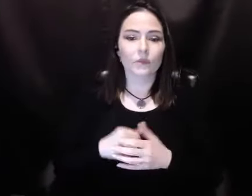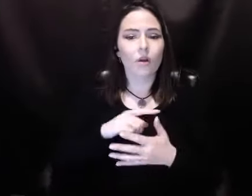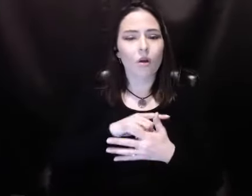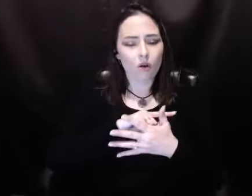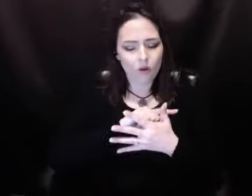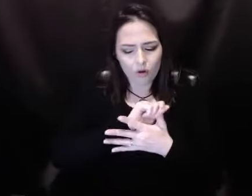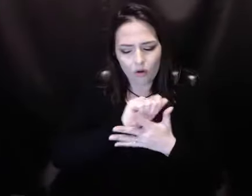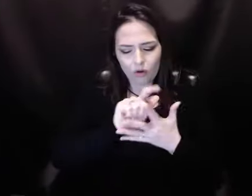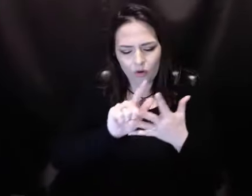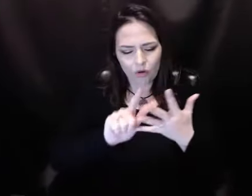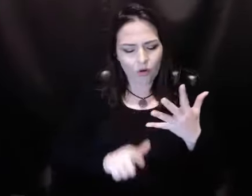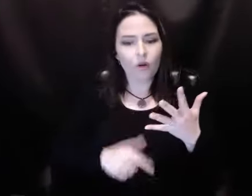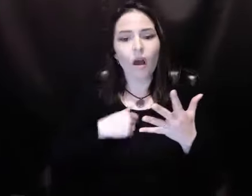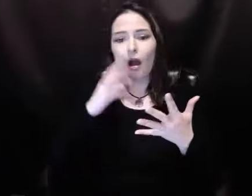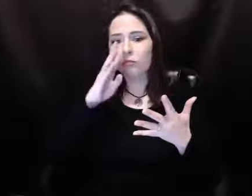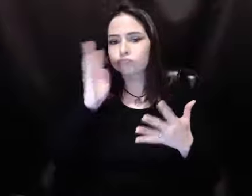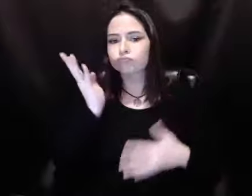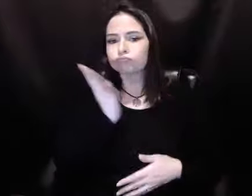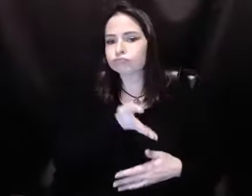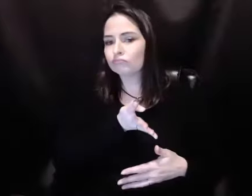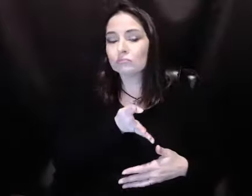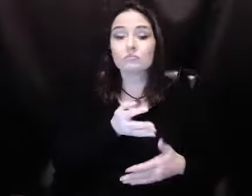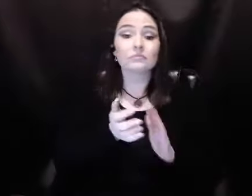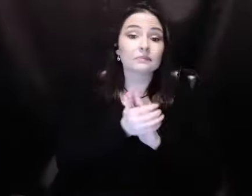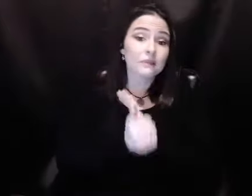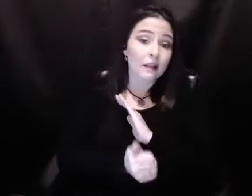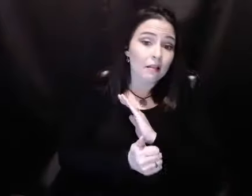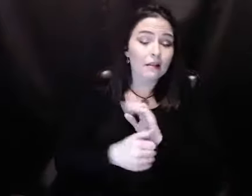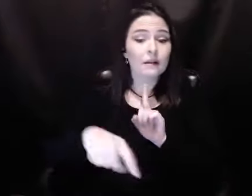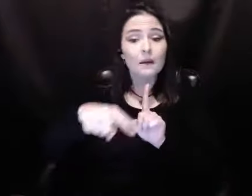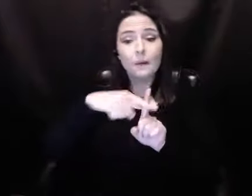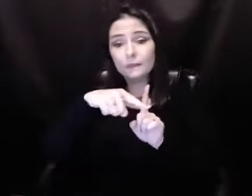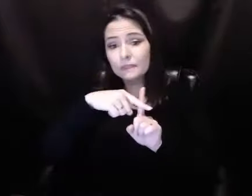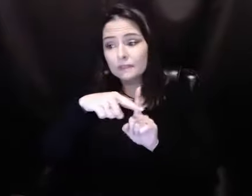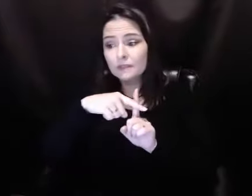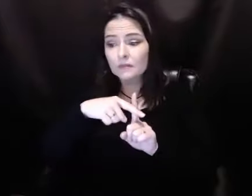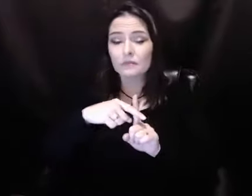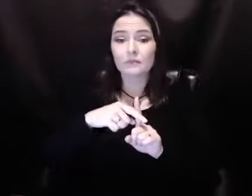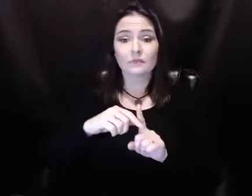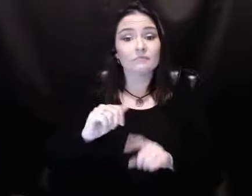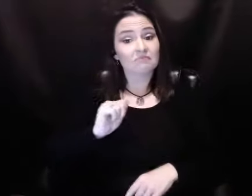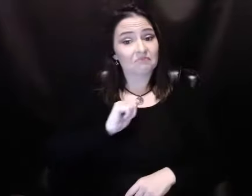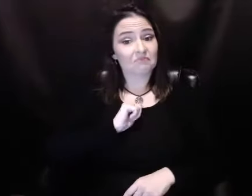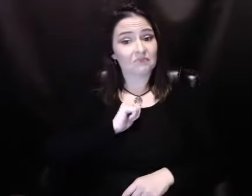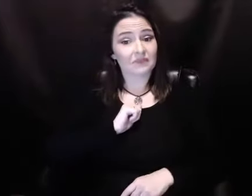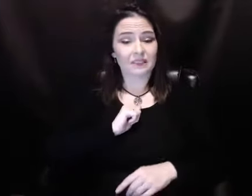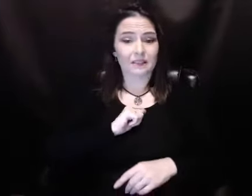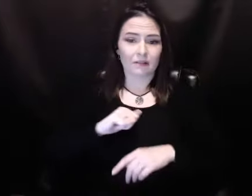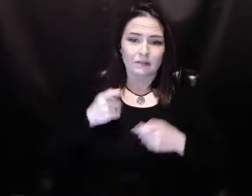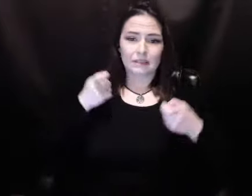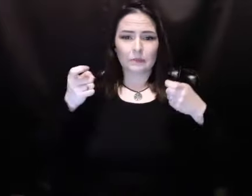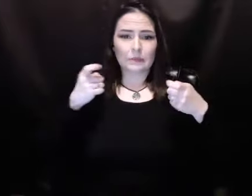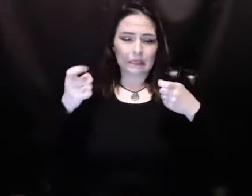as honestly and fearlessly as I could. I was struck by great irony. Many things I had once thought of as virtues, taking care